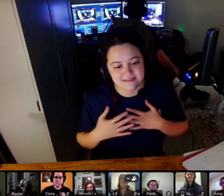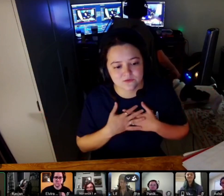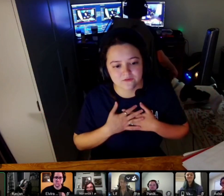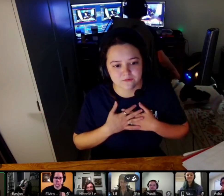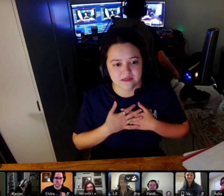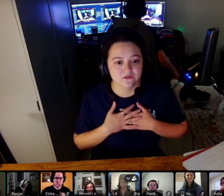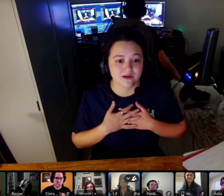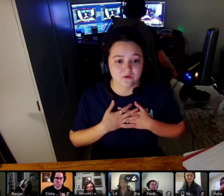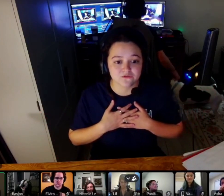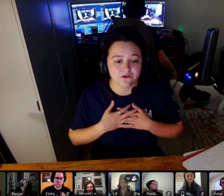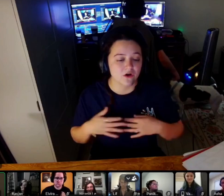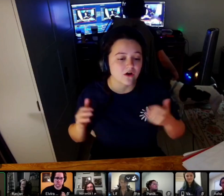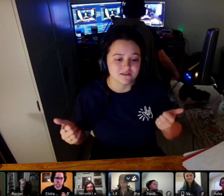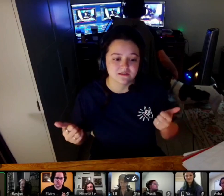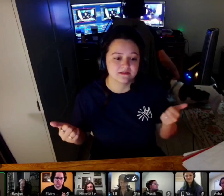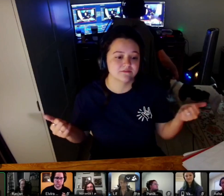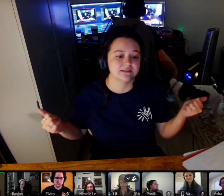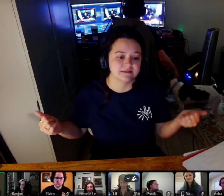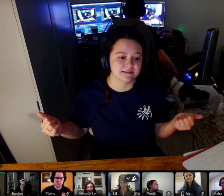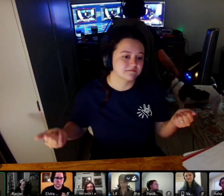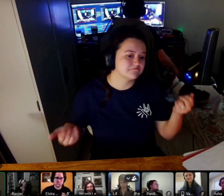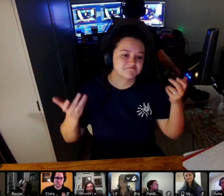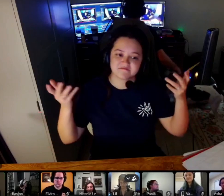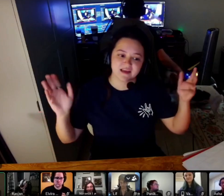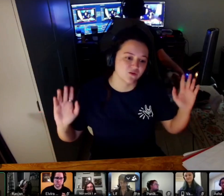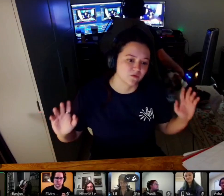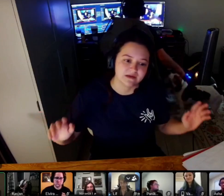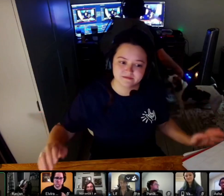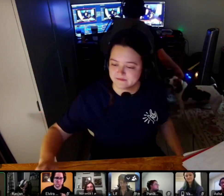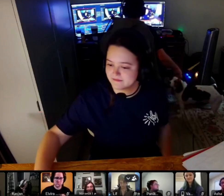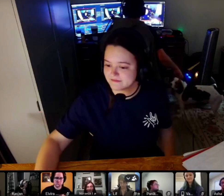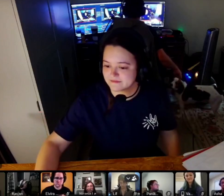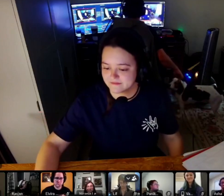way for me. If that works for y'all, awesome. If it doesn't, ignore me.